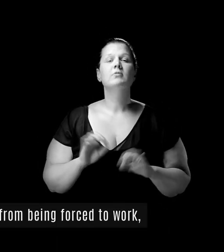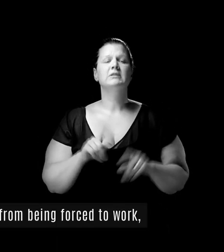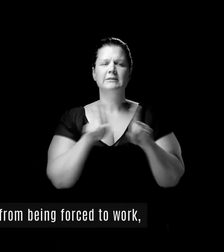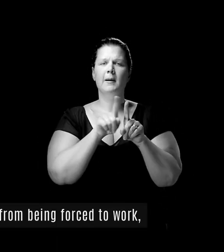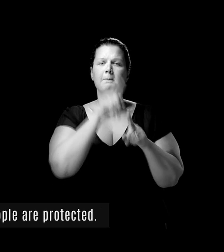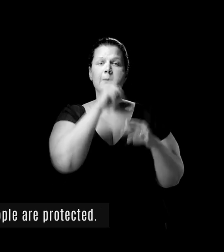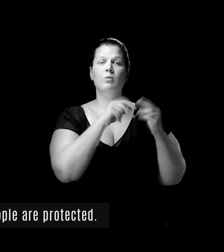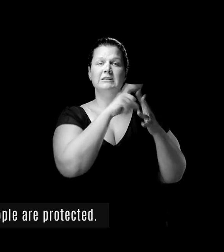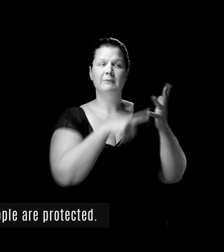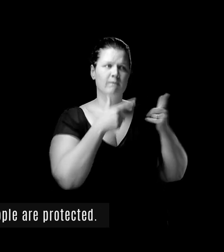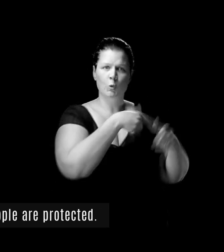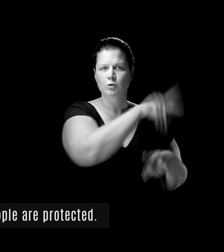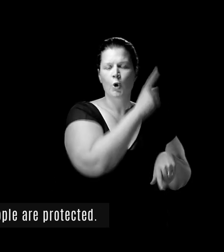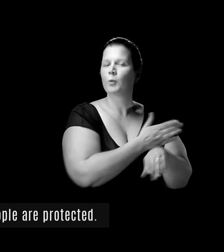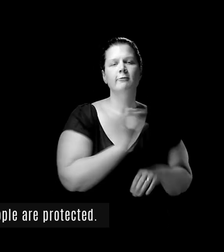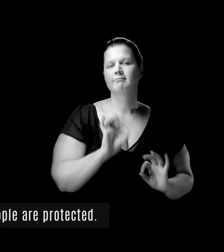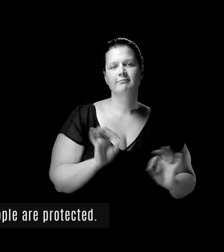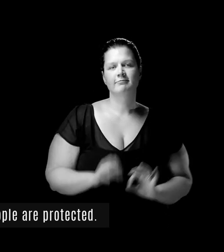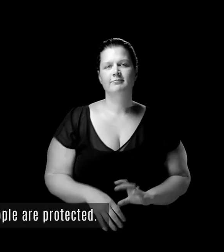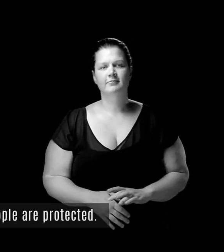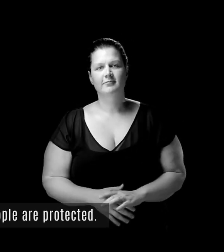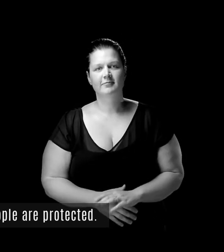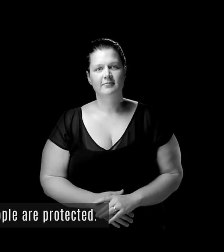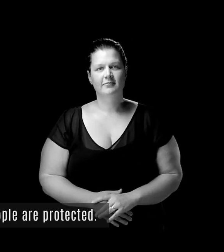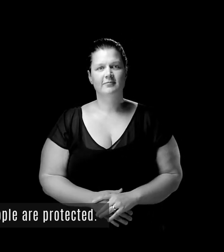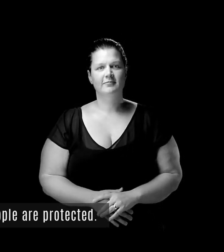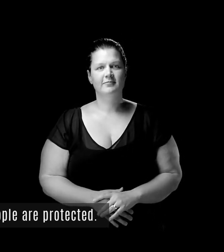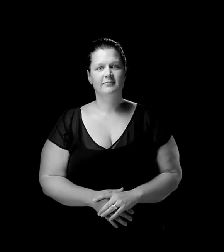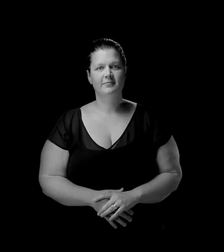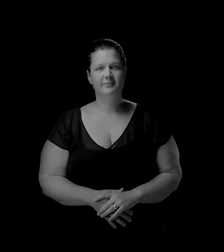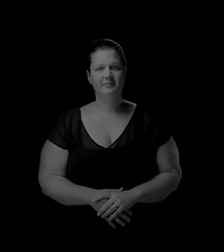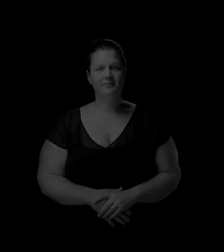forced to work in the same way other people are protected.